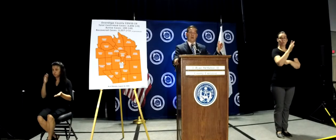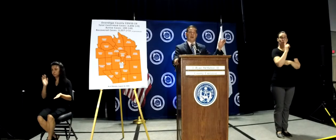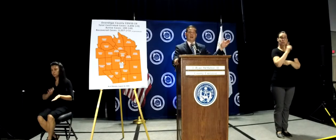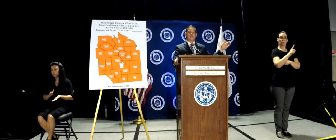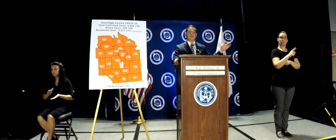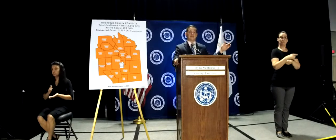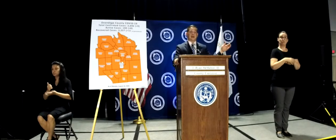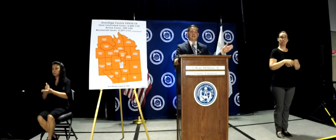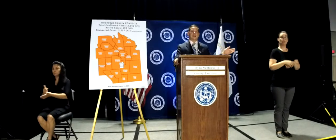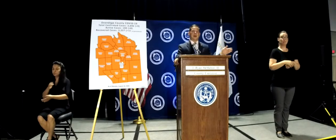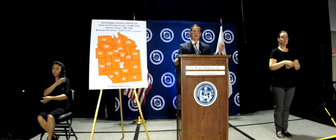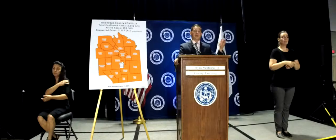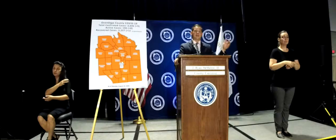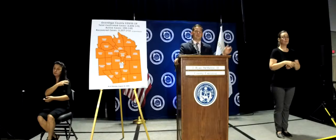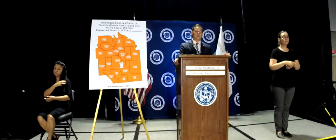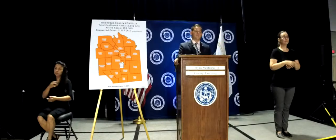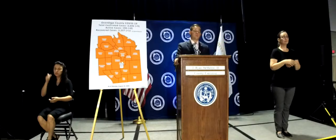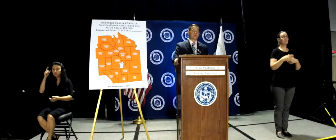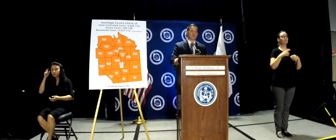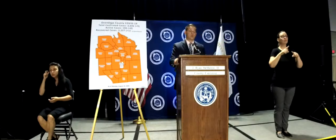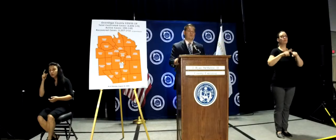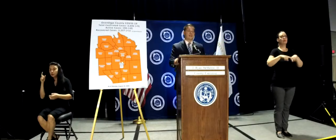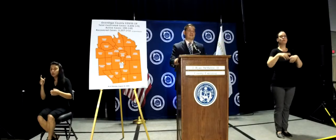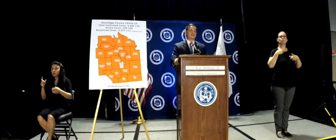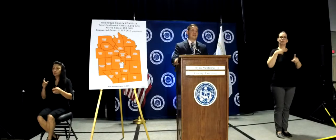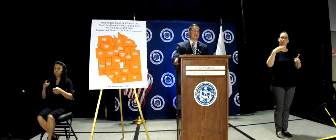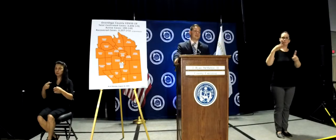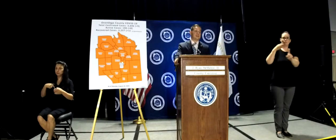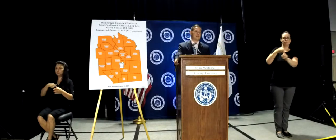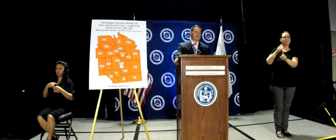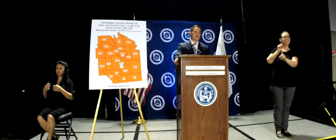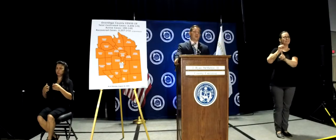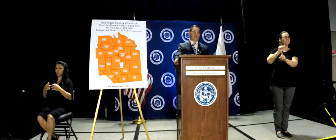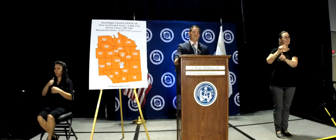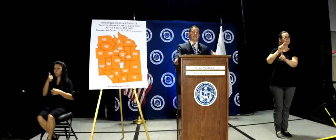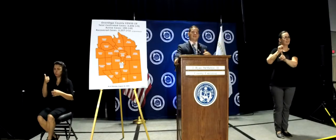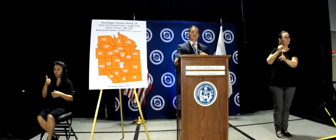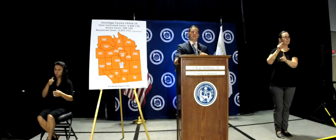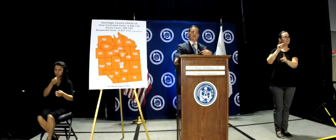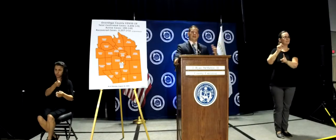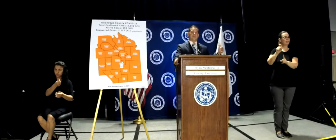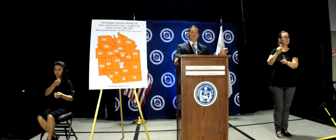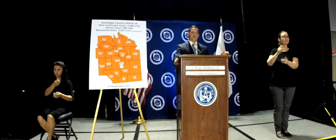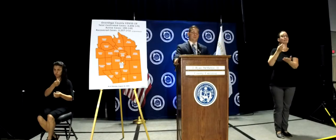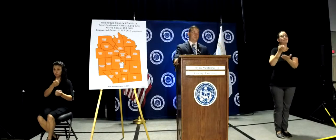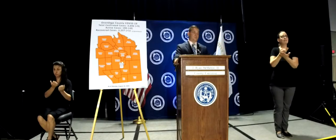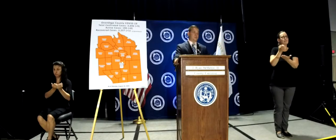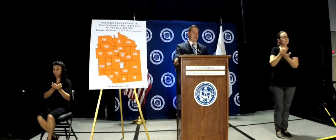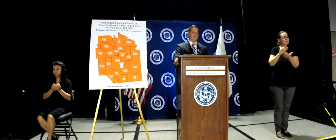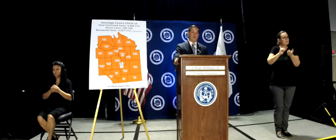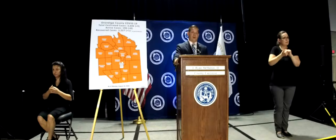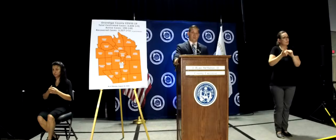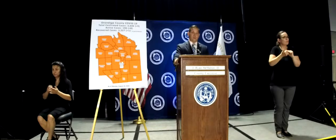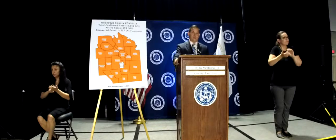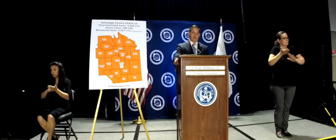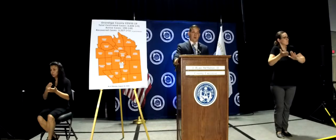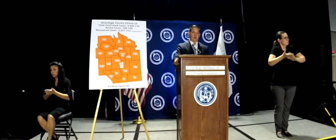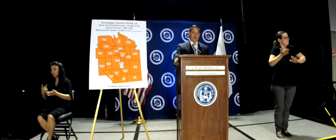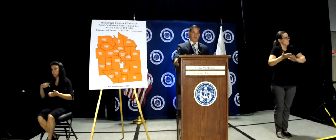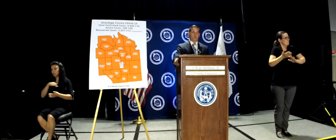more reliant on sales tax, economic activity. So you invest in things that drive activity, like an amphitheater, a state